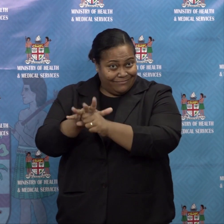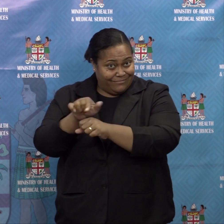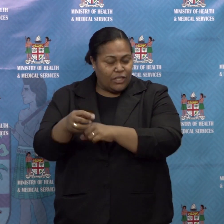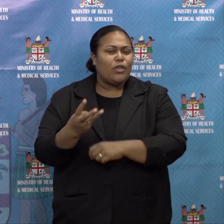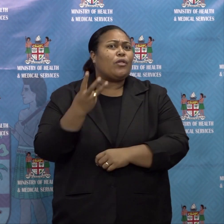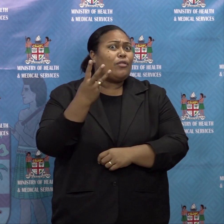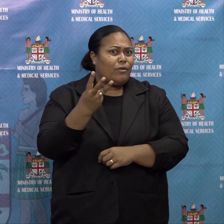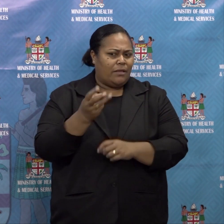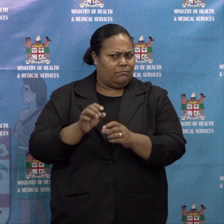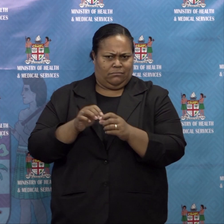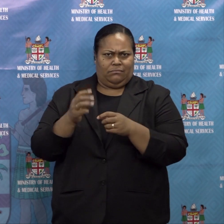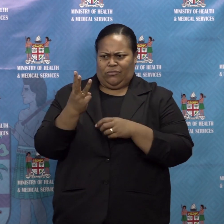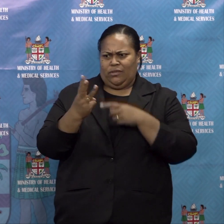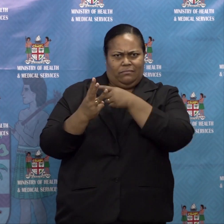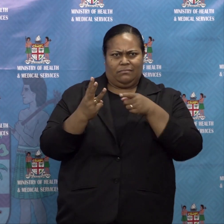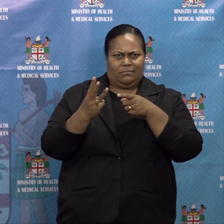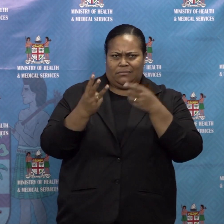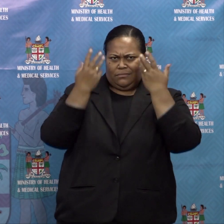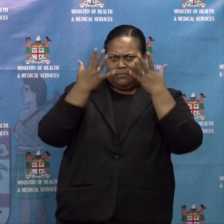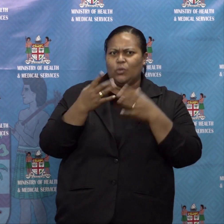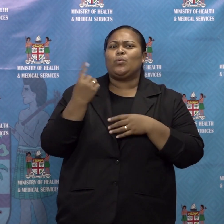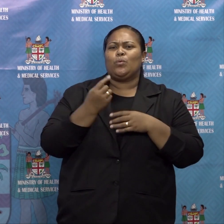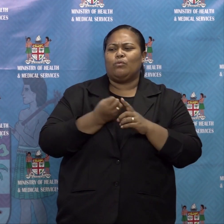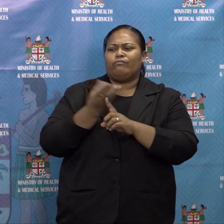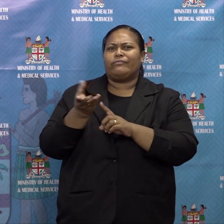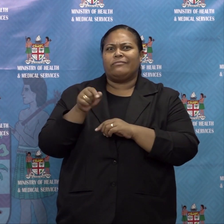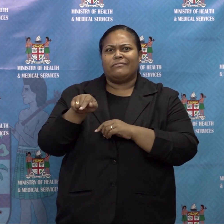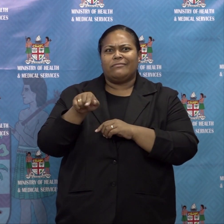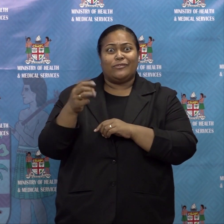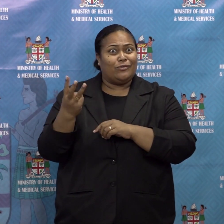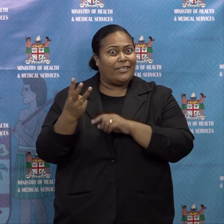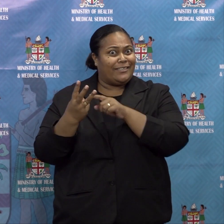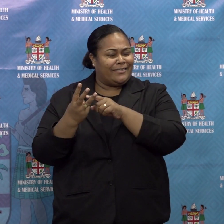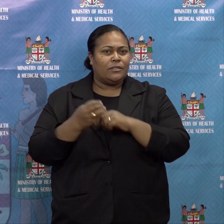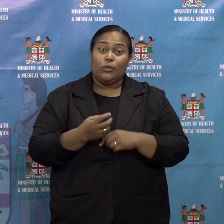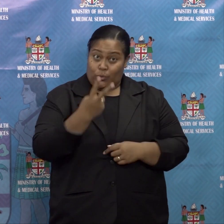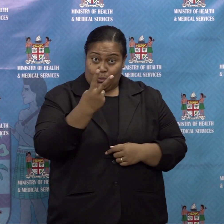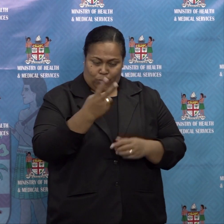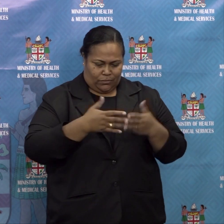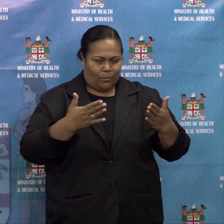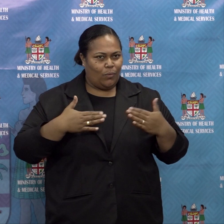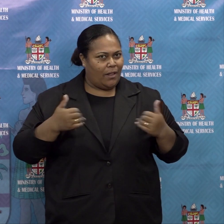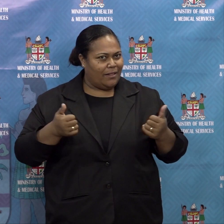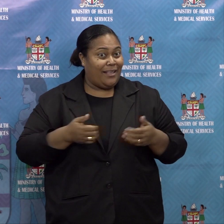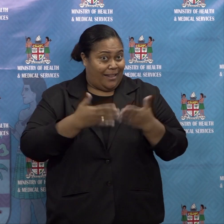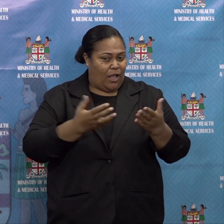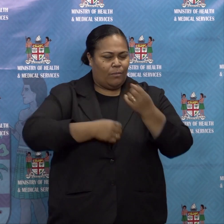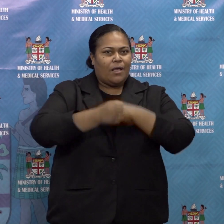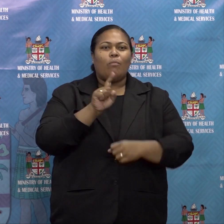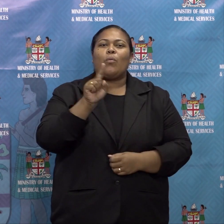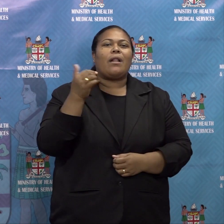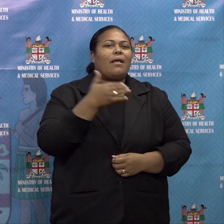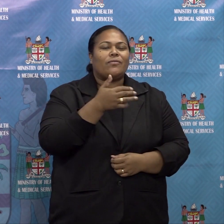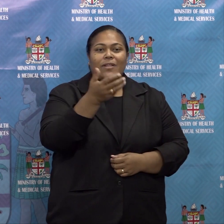not linked to any other cases and are under investigation. 2 patients have recovered, which means there are now 195